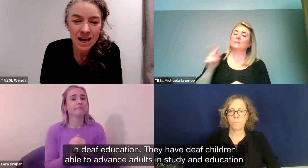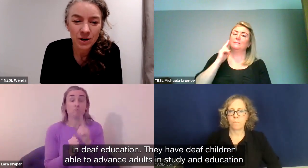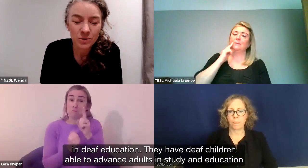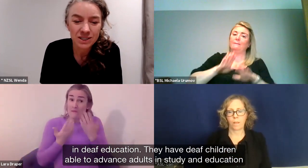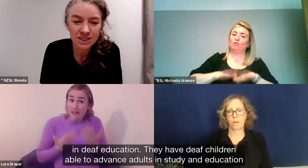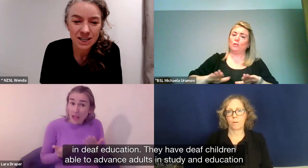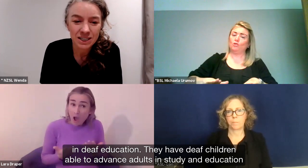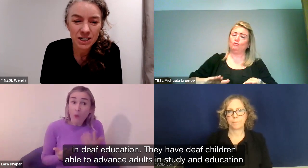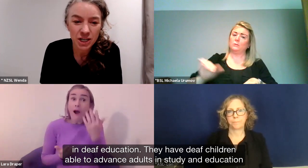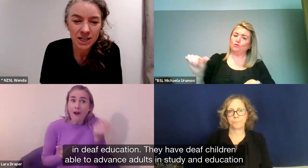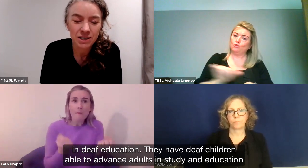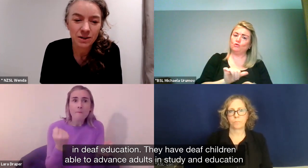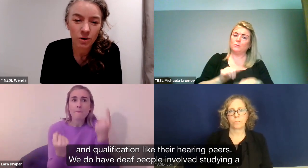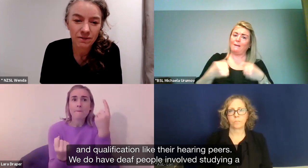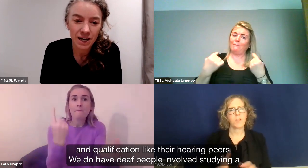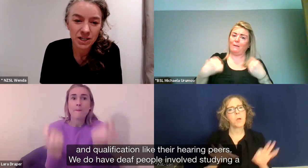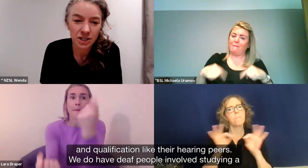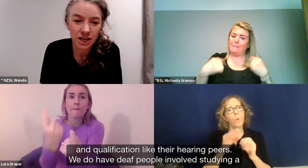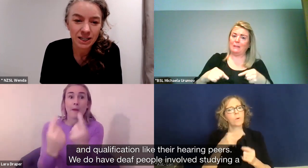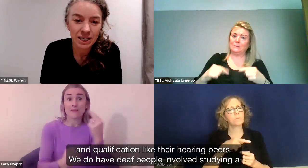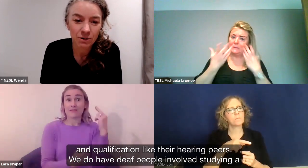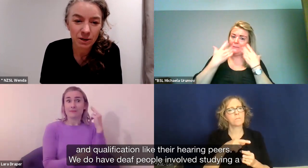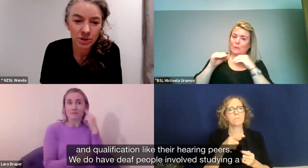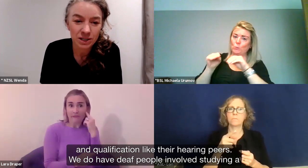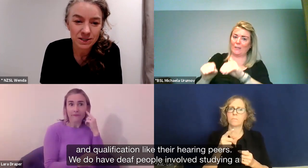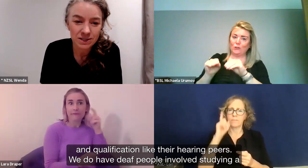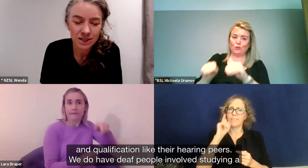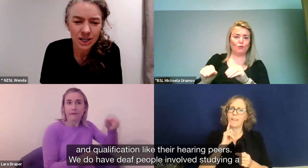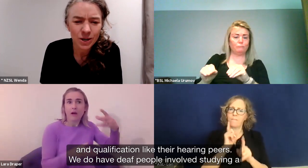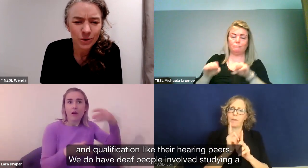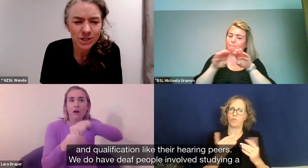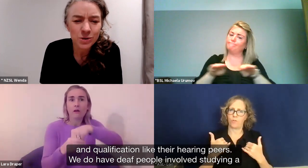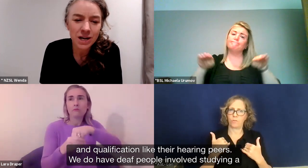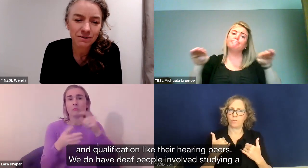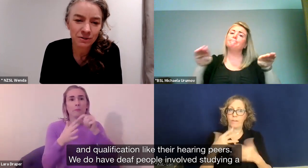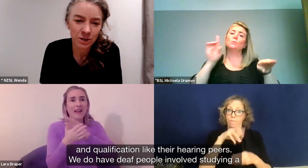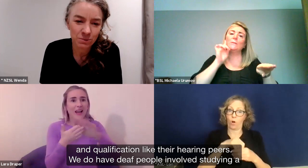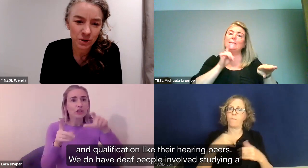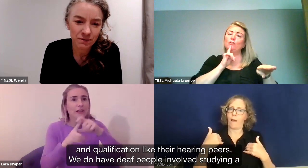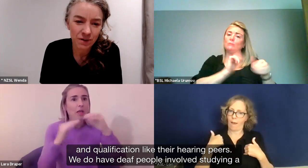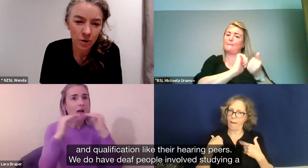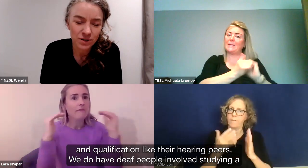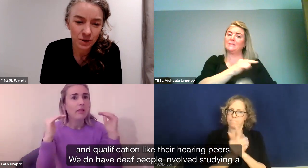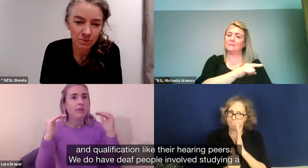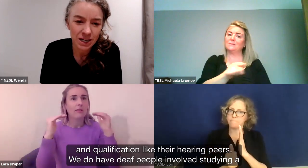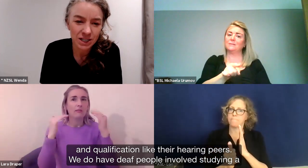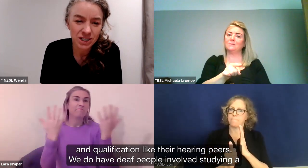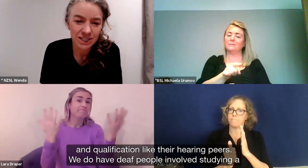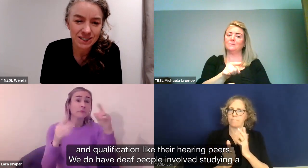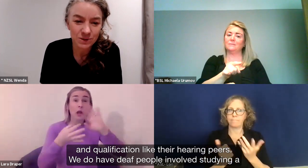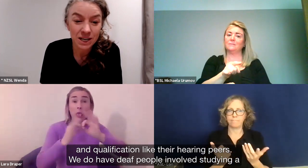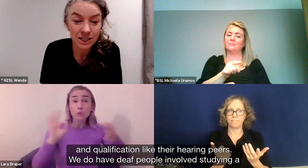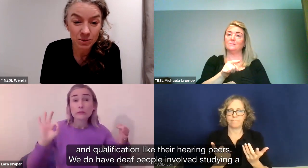as adults in study and education and qualification like the hearing peers. We do have deaf people involved during